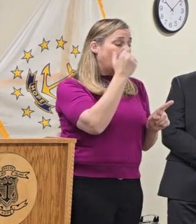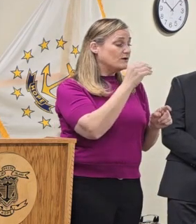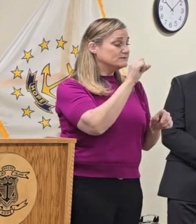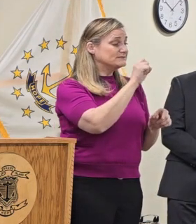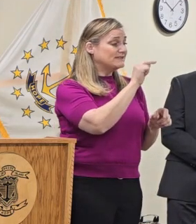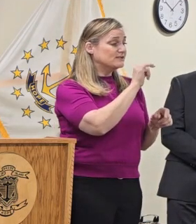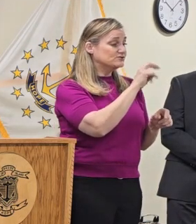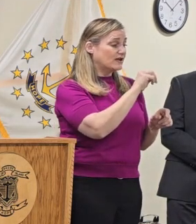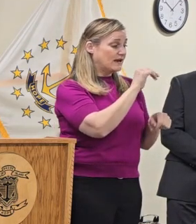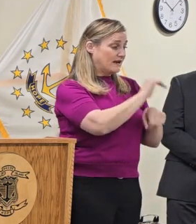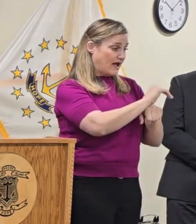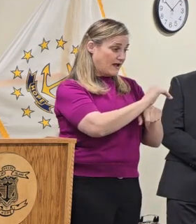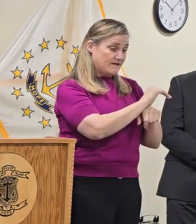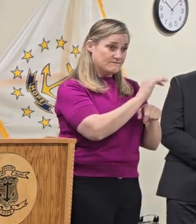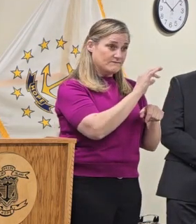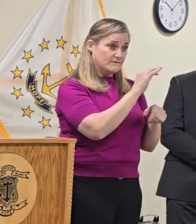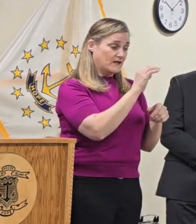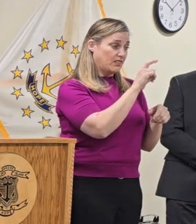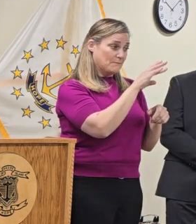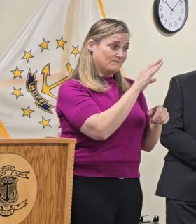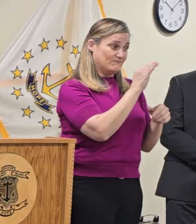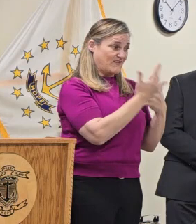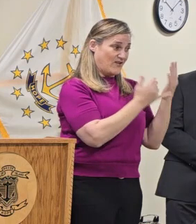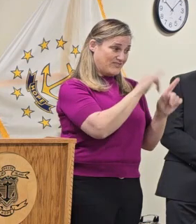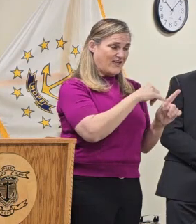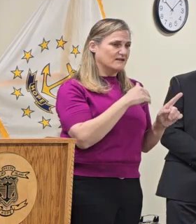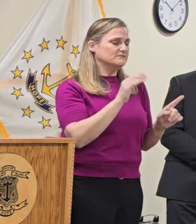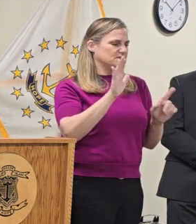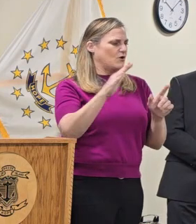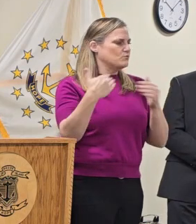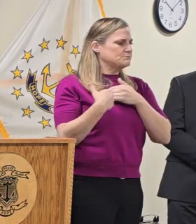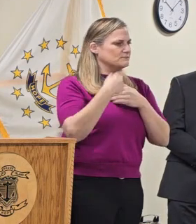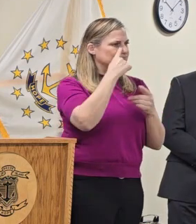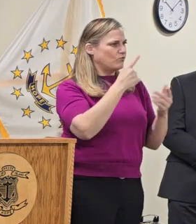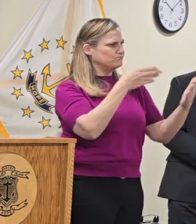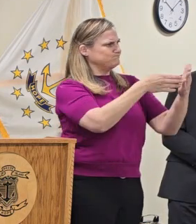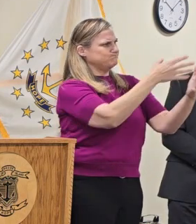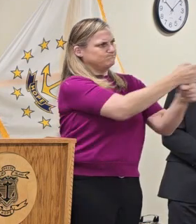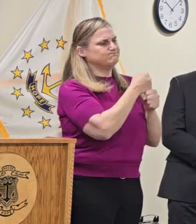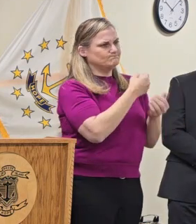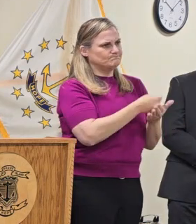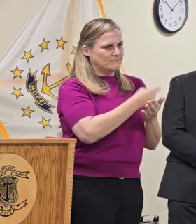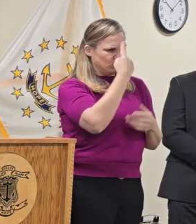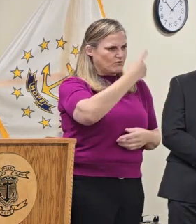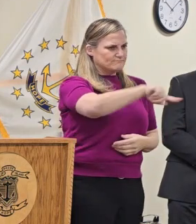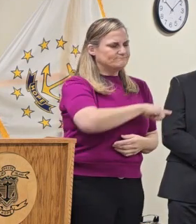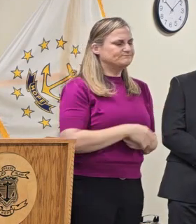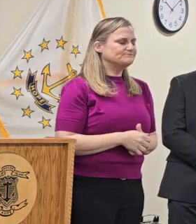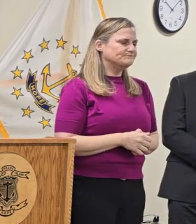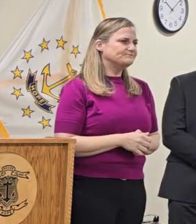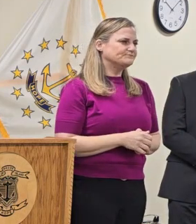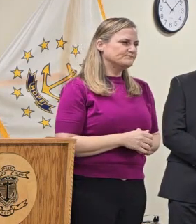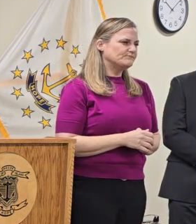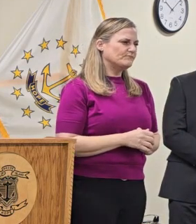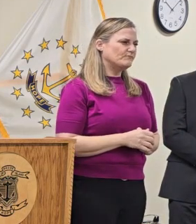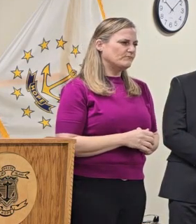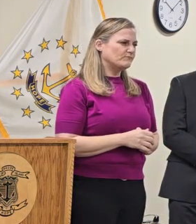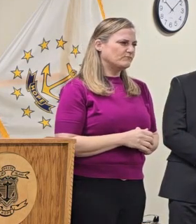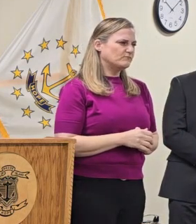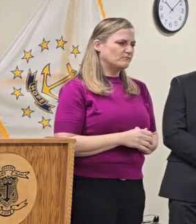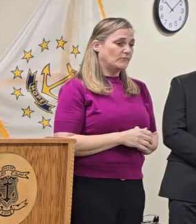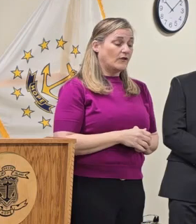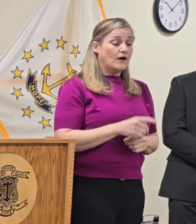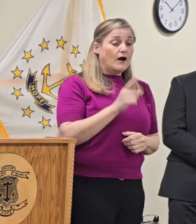he's back working for the people of Rhode Island. Max specializes in complex, multi-party litigation, and he has